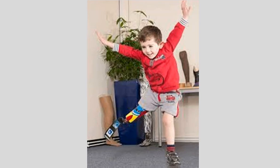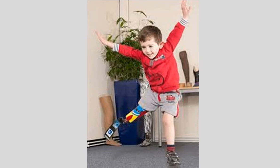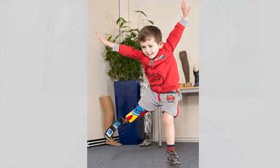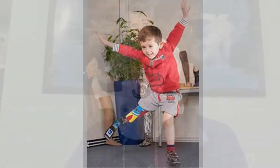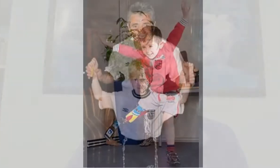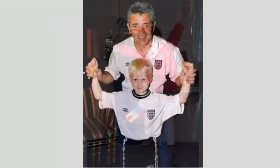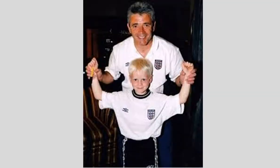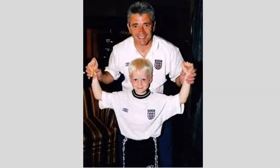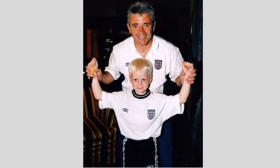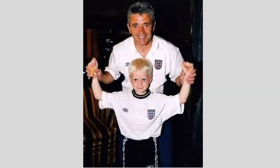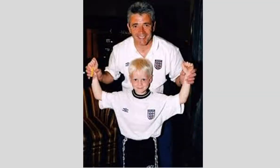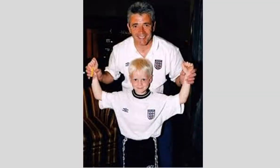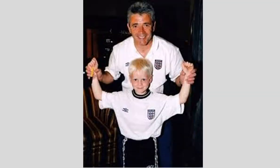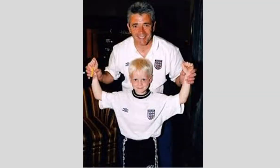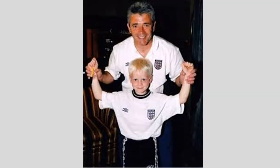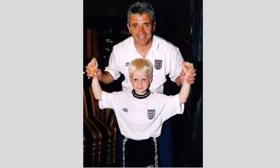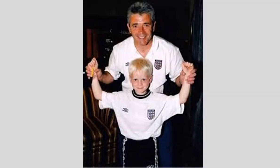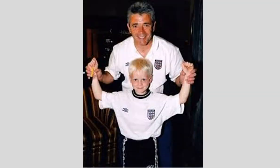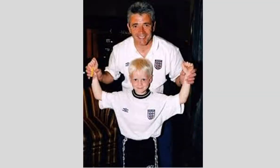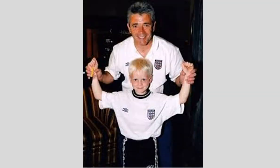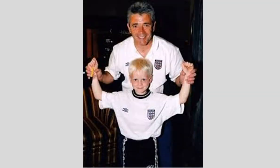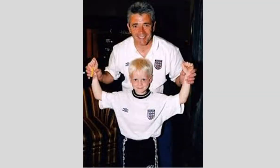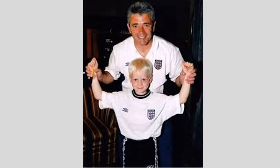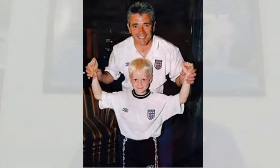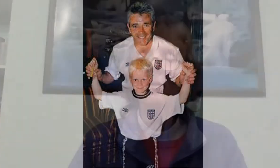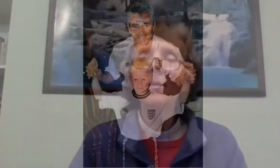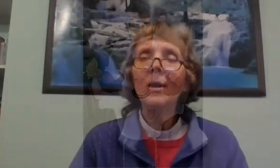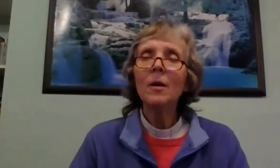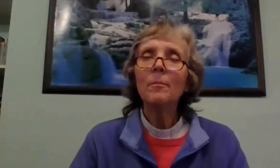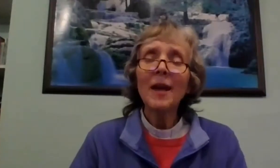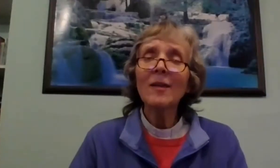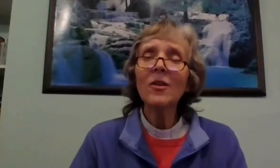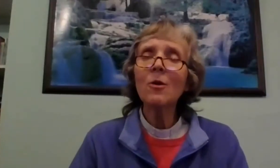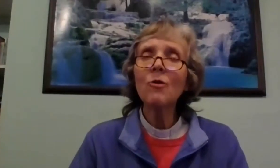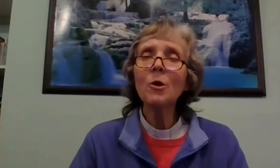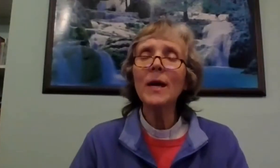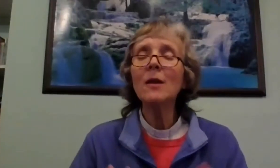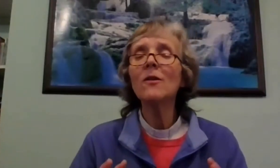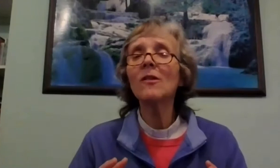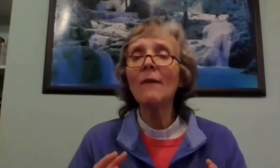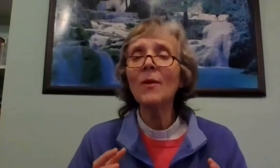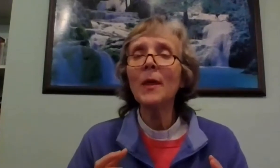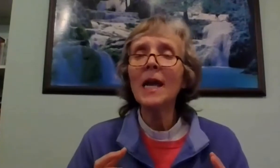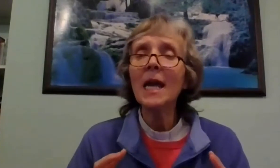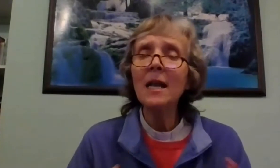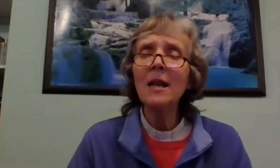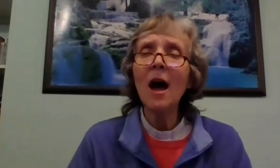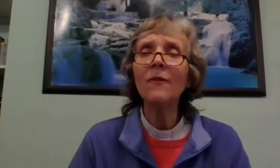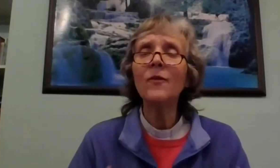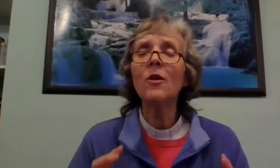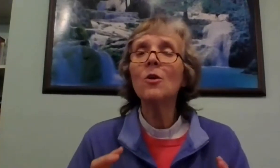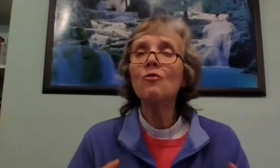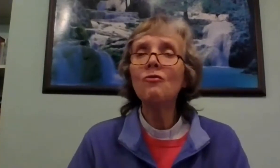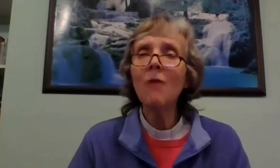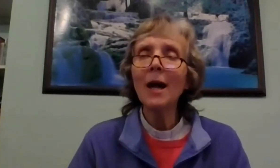it. And he started to learn to play football. But as he grew, he discovered that he loved